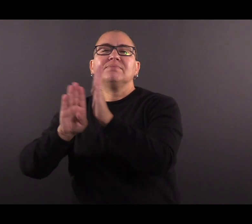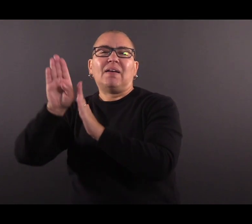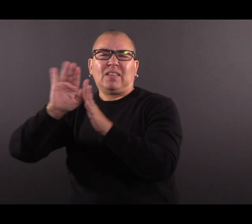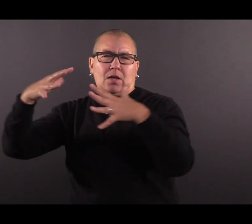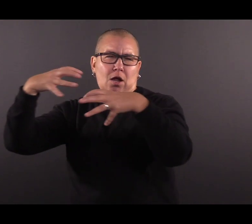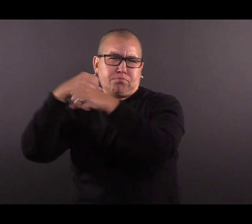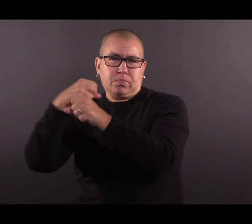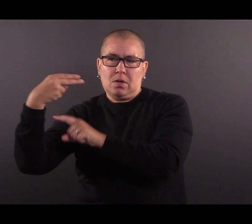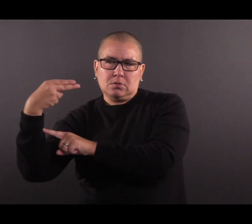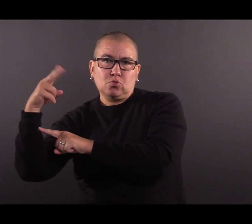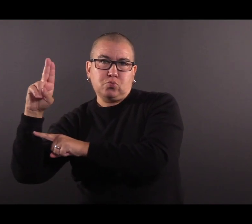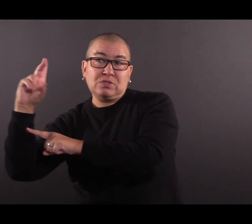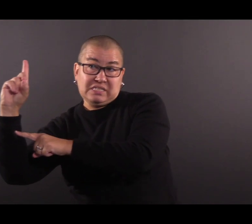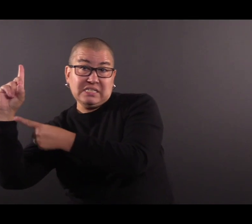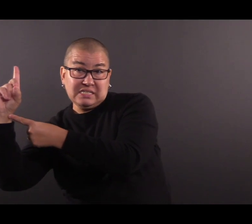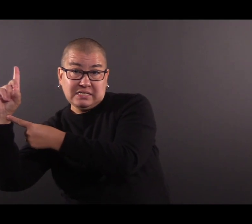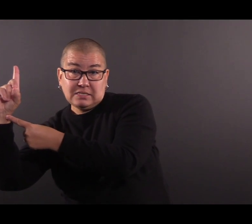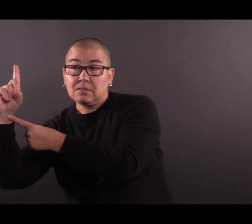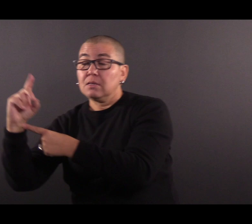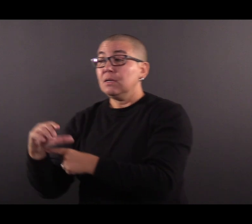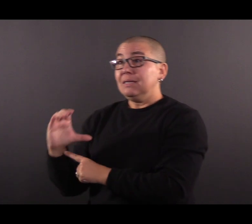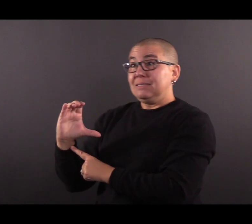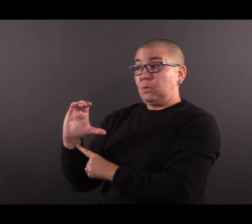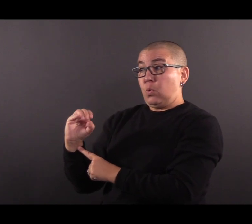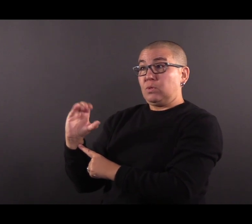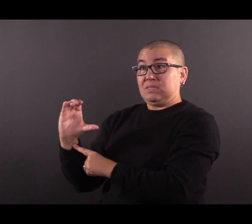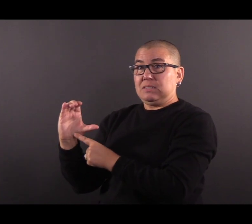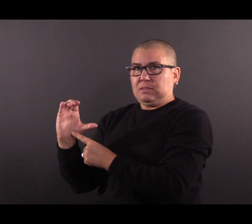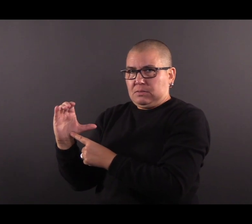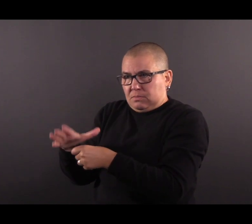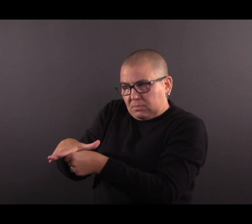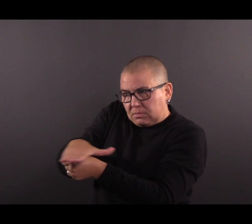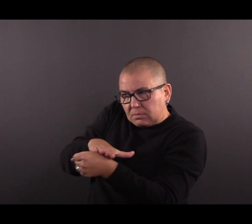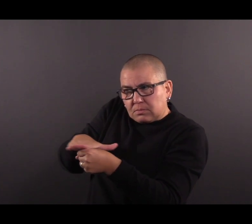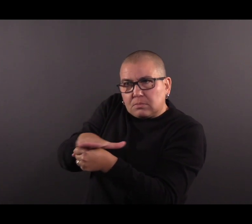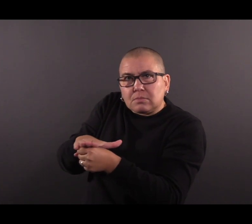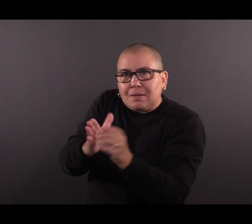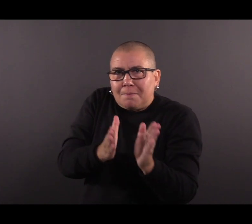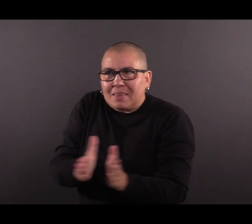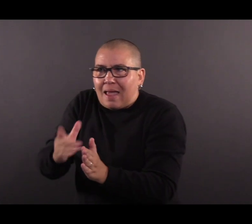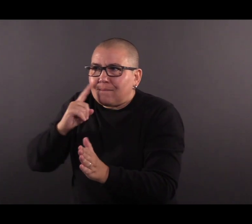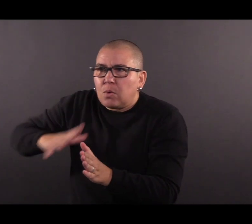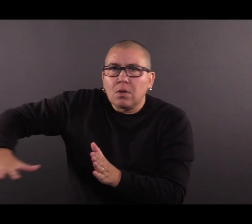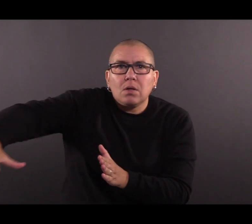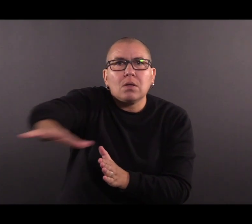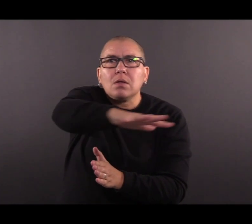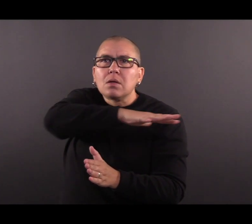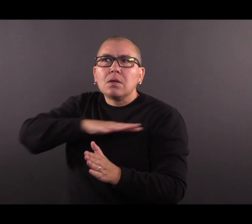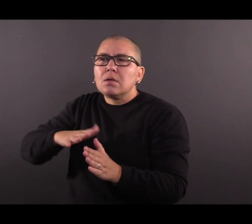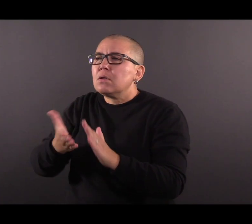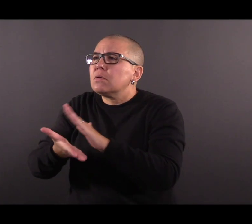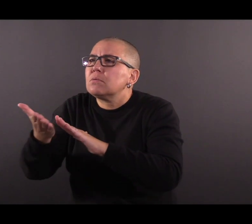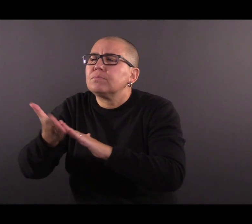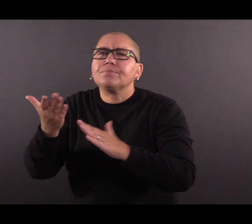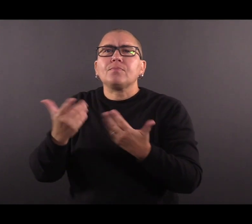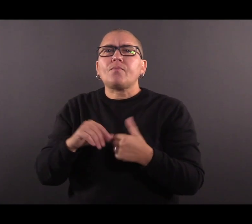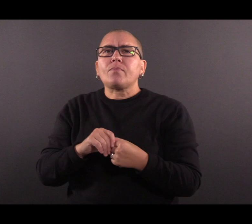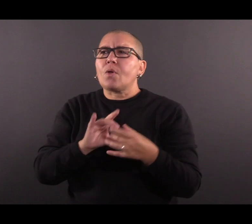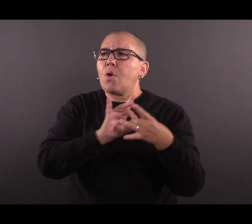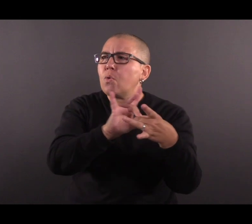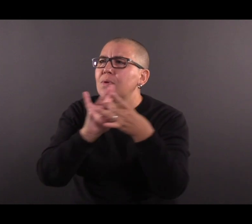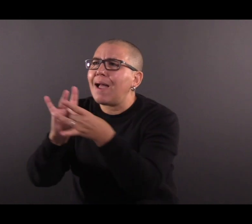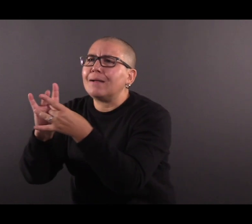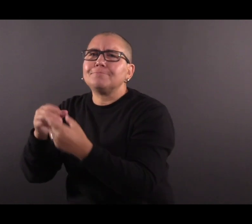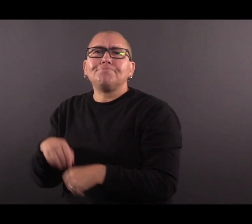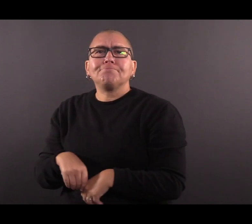is a regional or local planning group to coordinate housing and services, funding for housing and